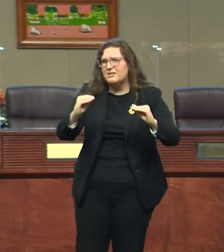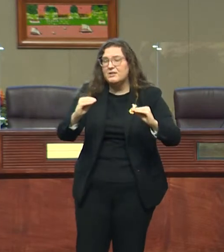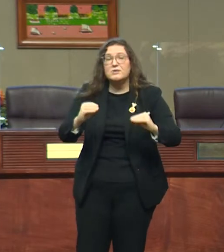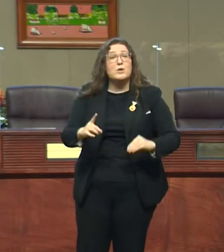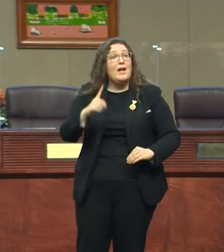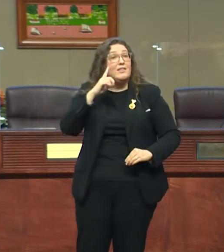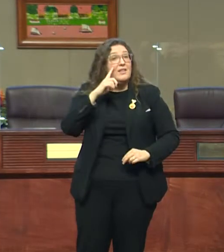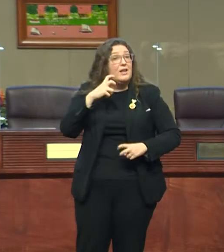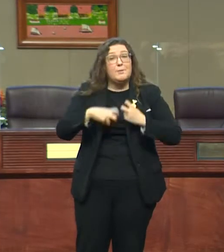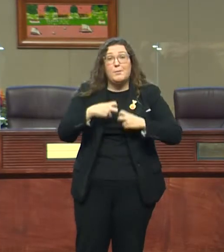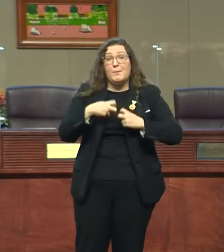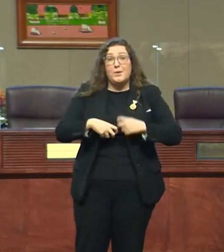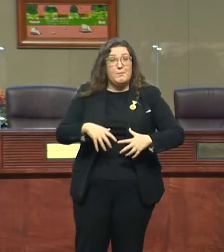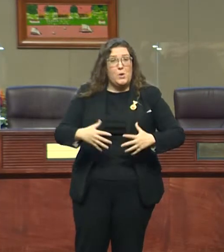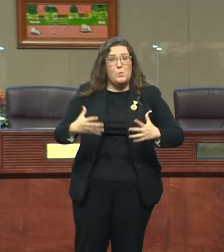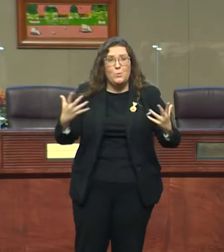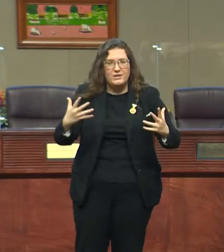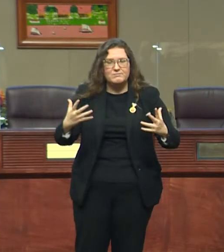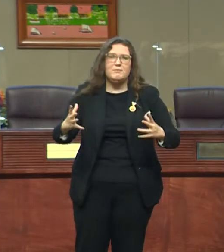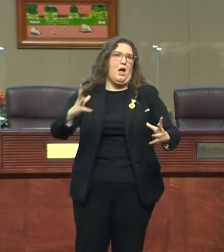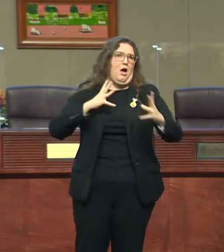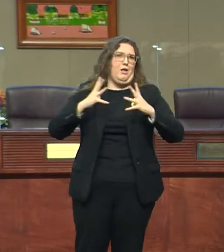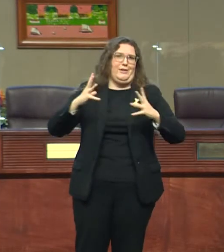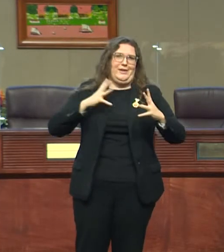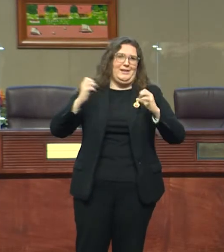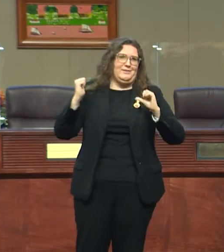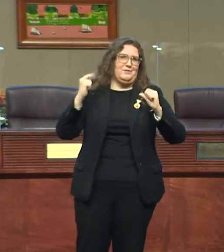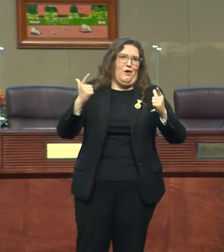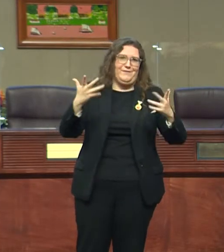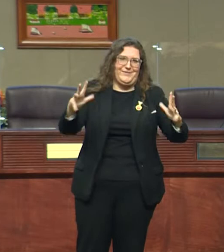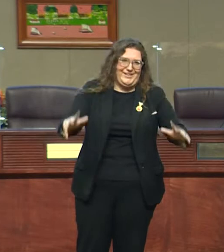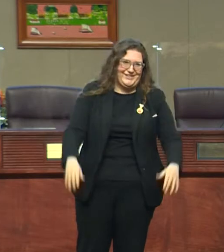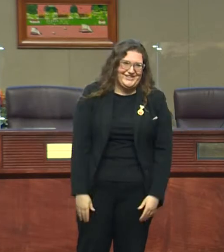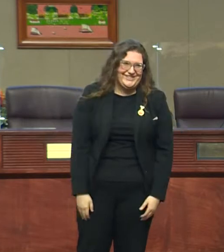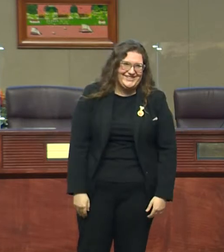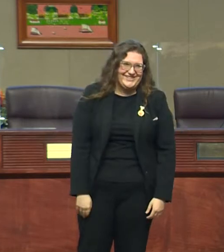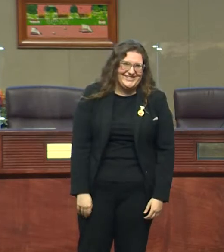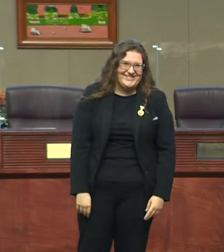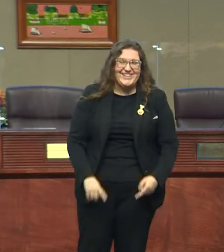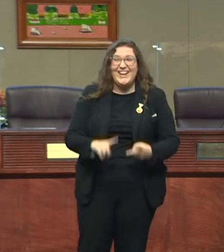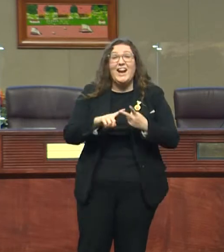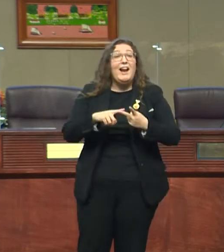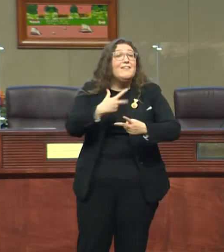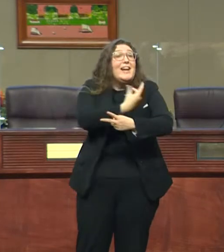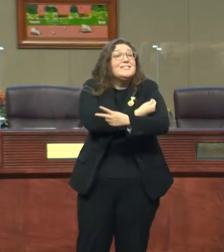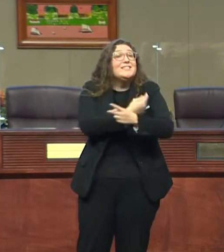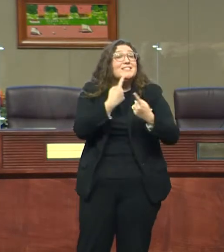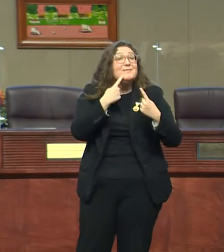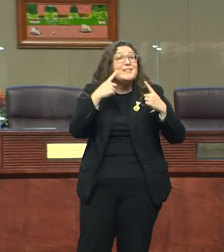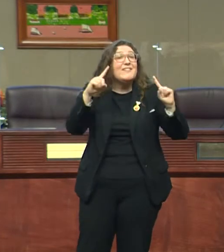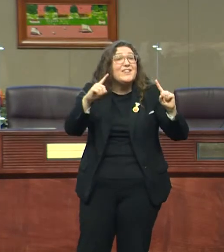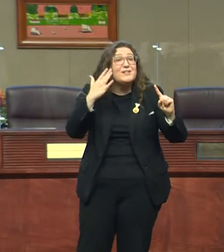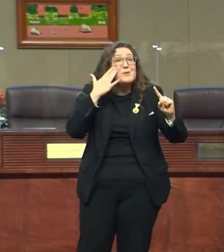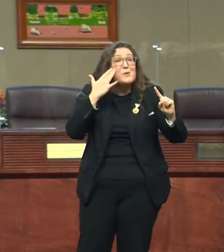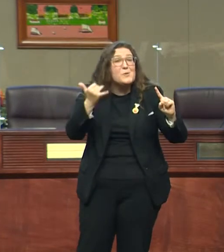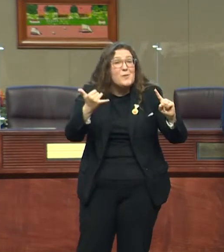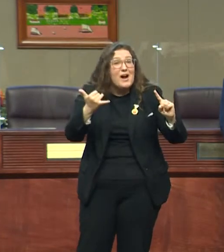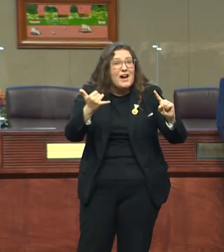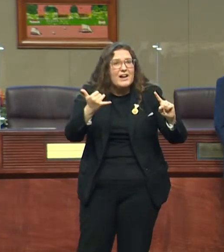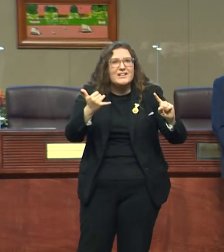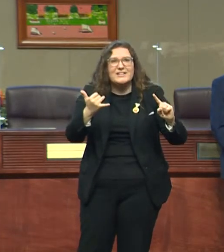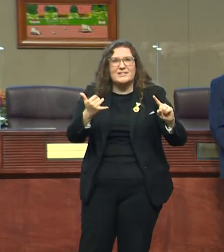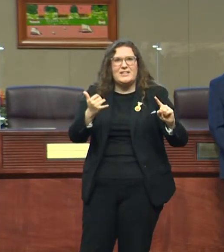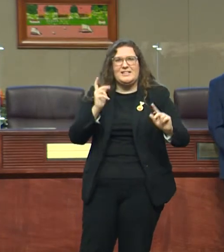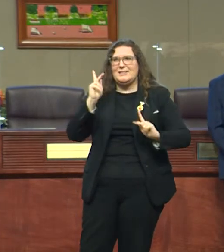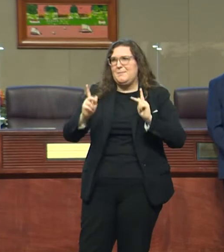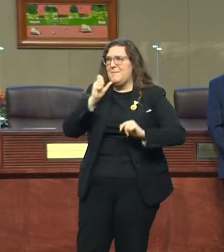the multiple holidays, and the vaccine is in place. And the vaccine has been effective because isolating these 65